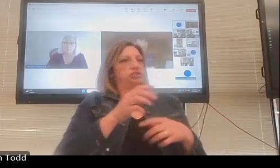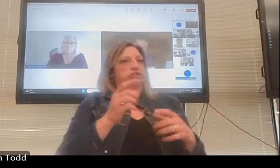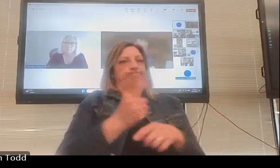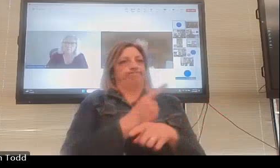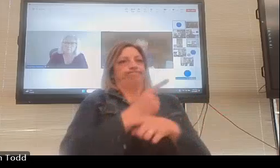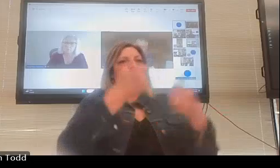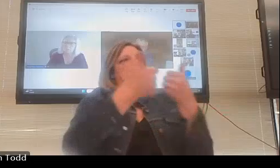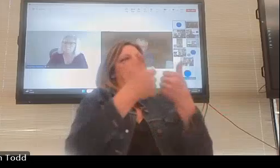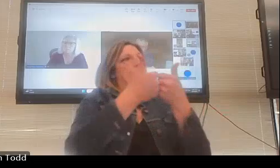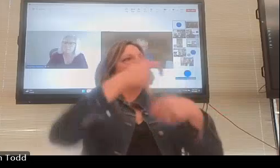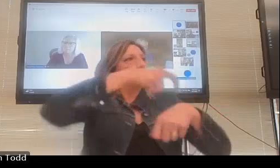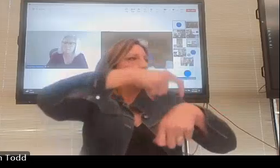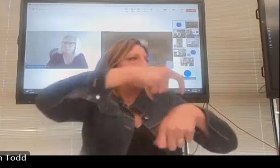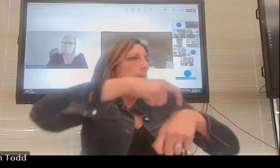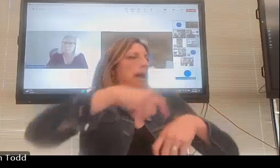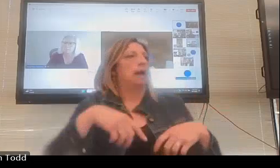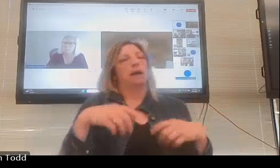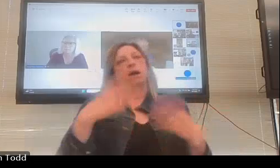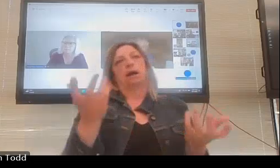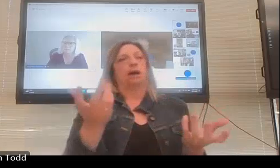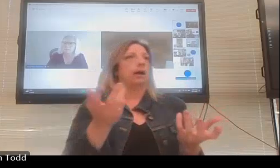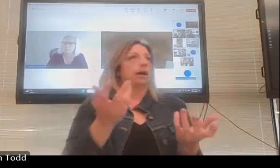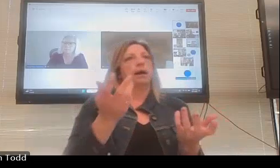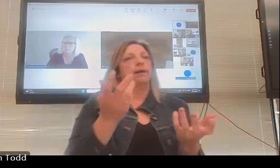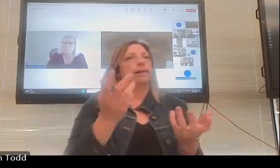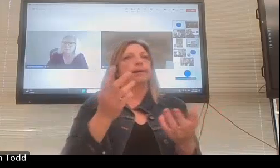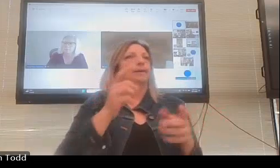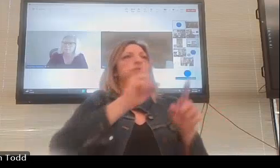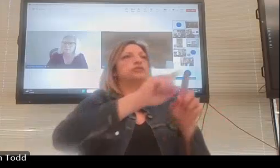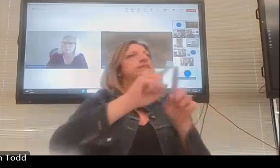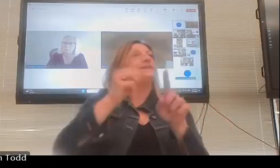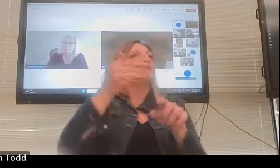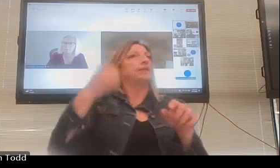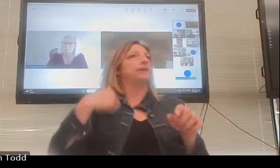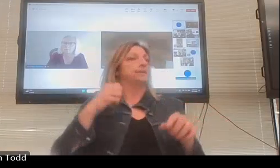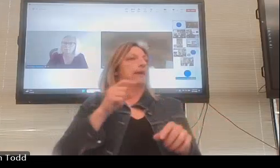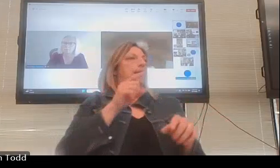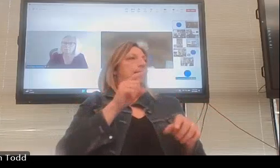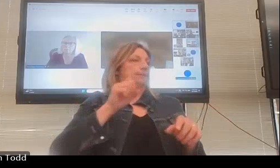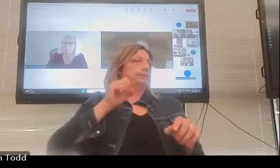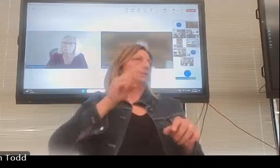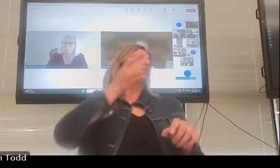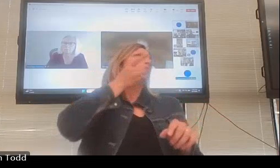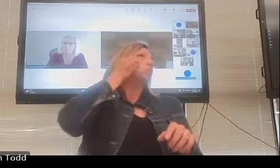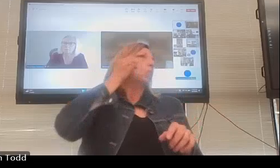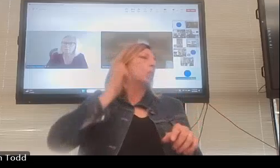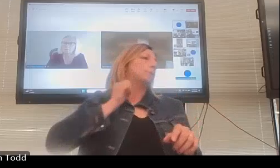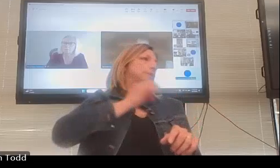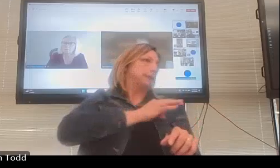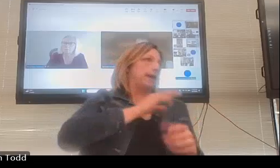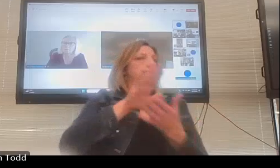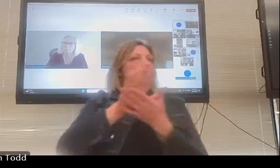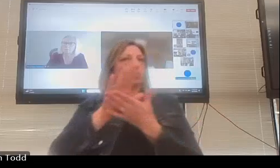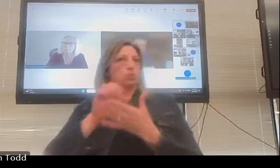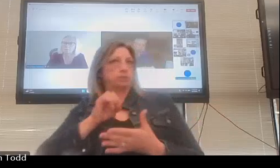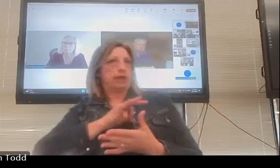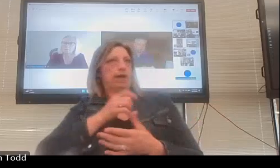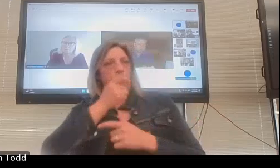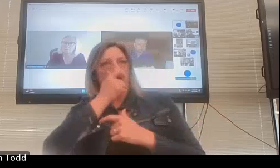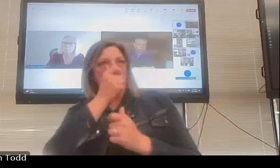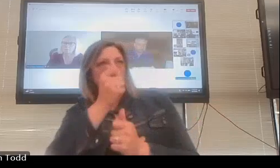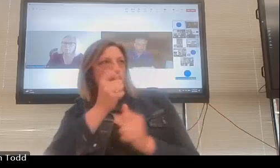just regular game times. just different things that